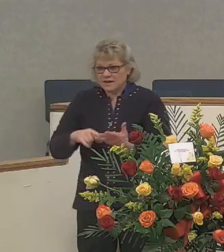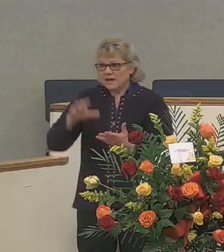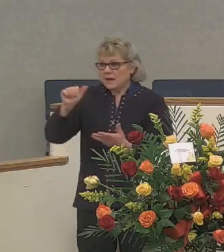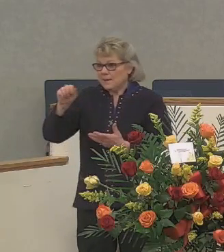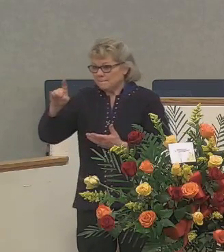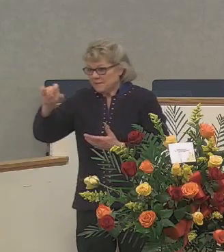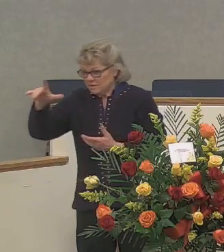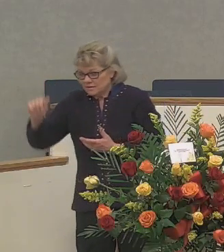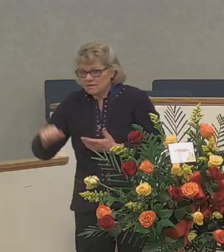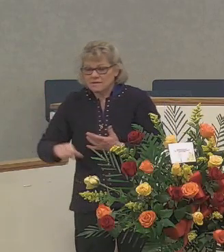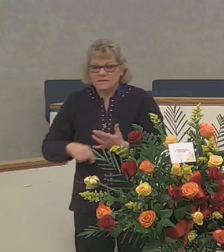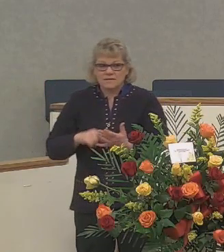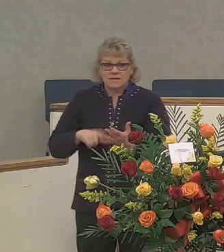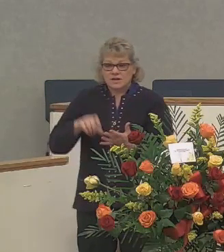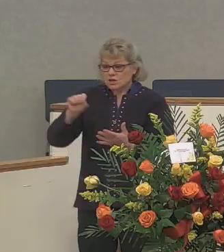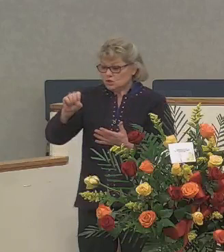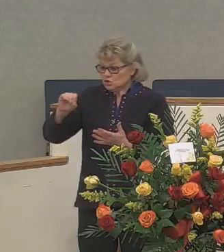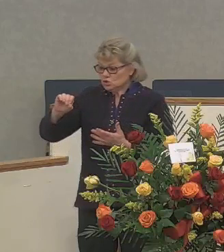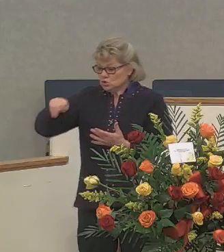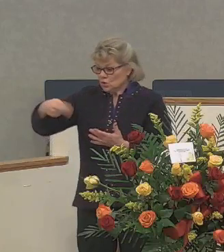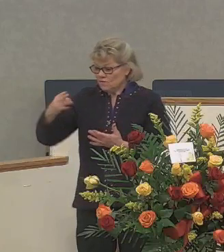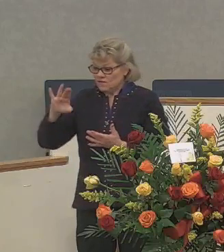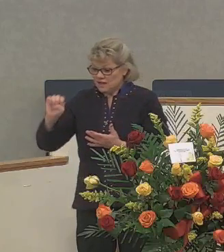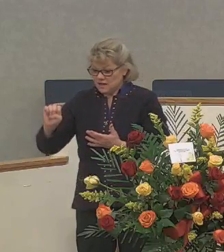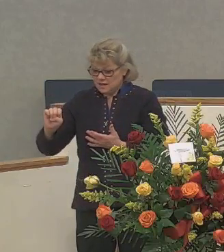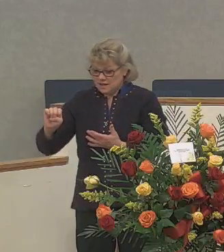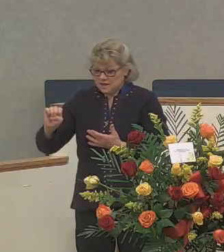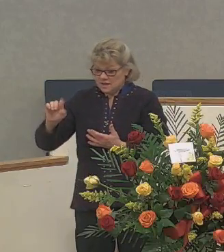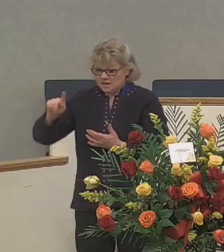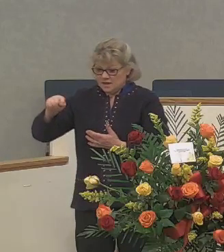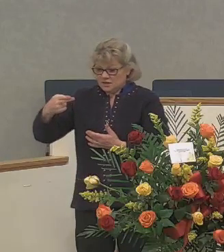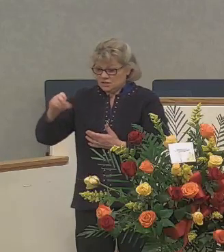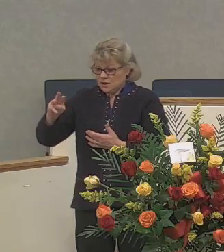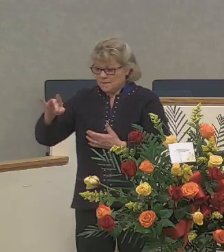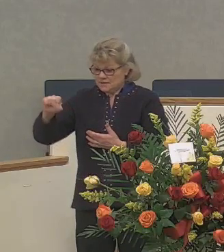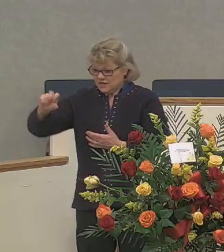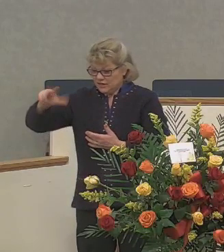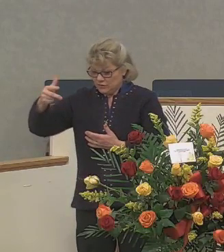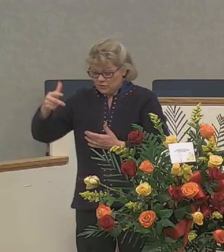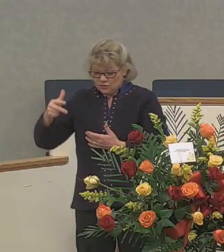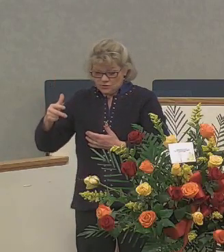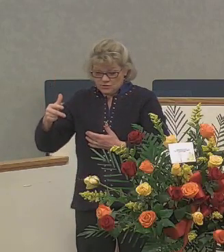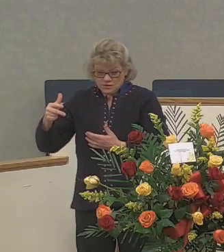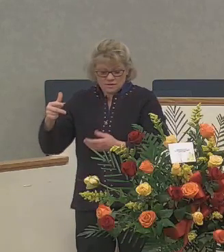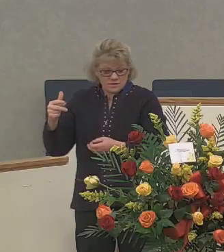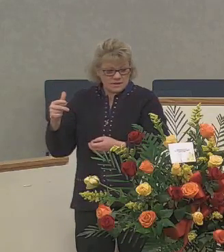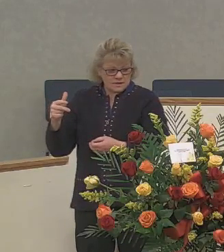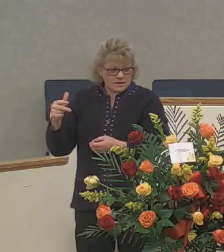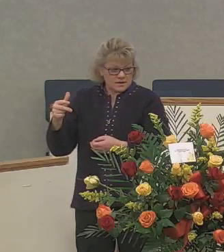Amelia, Sophie, Thomas III,